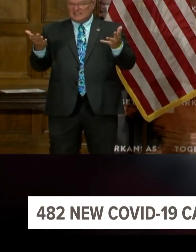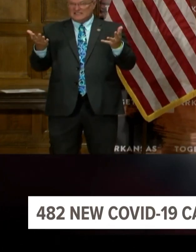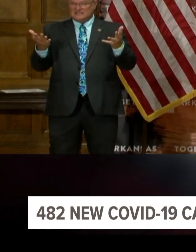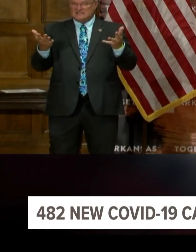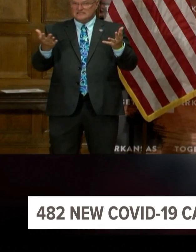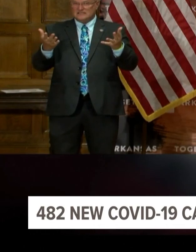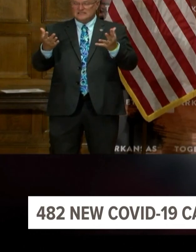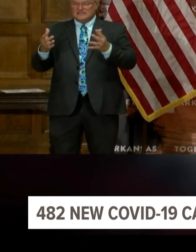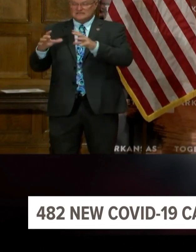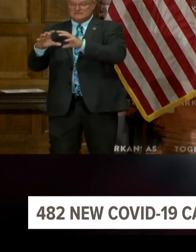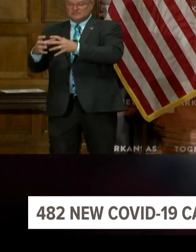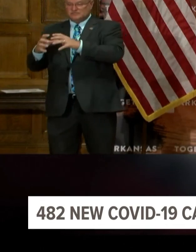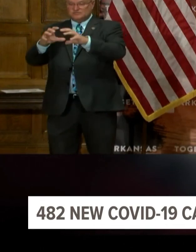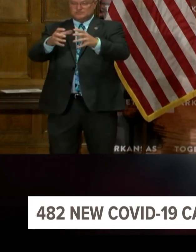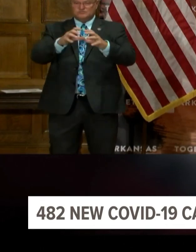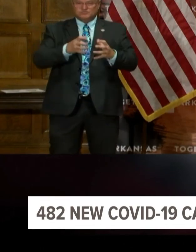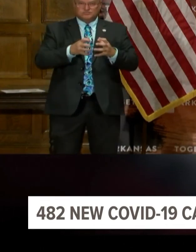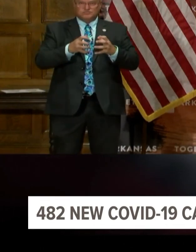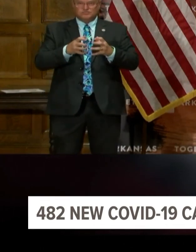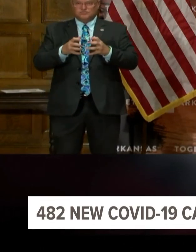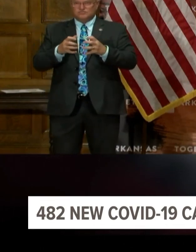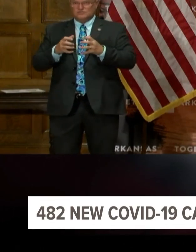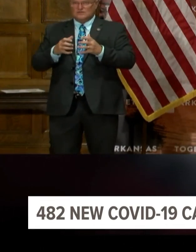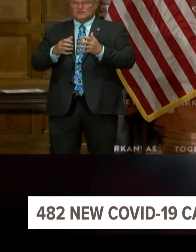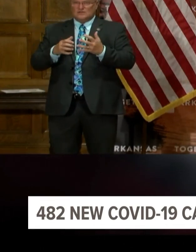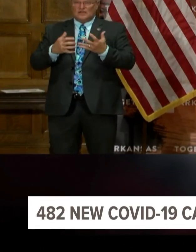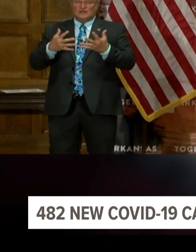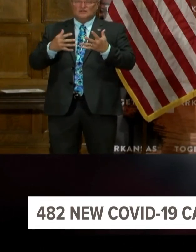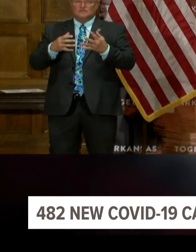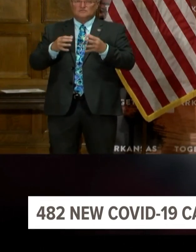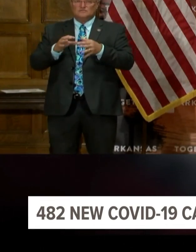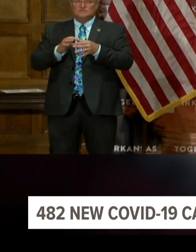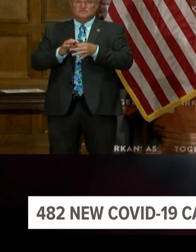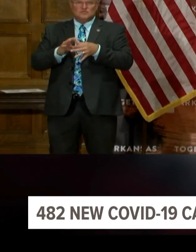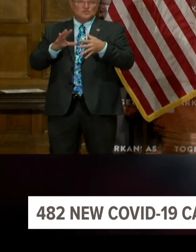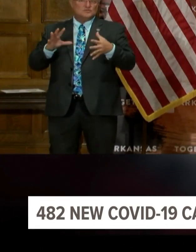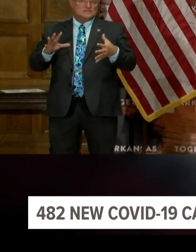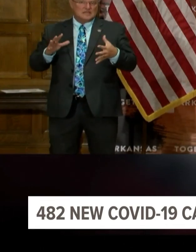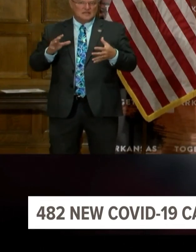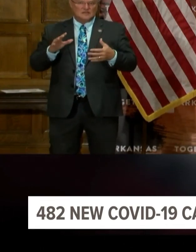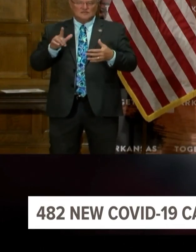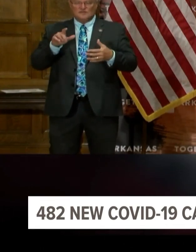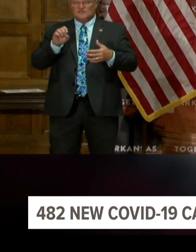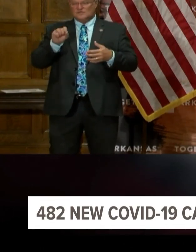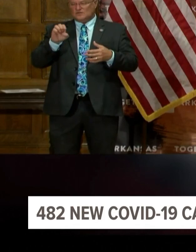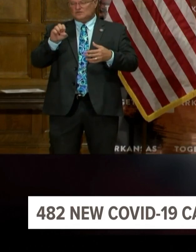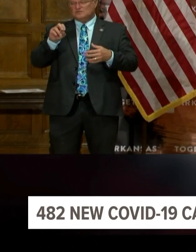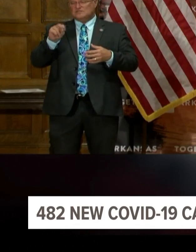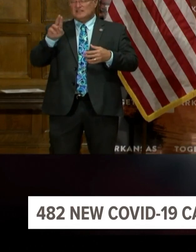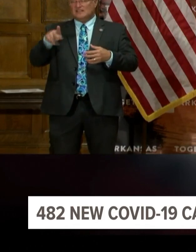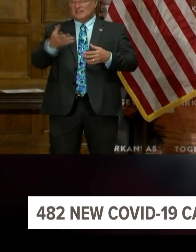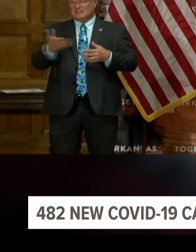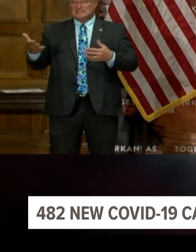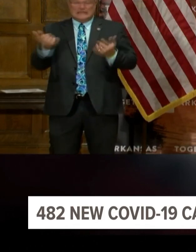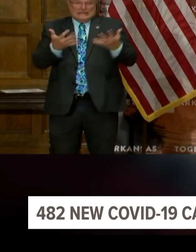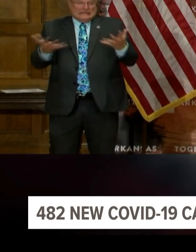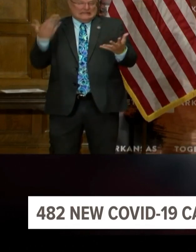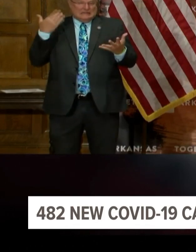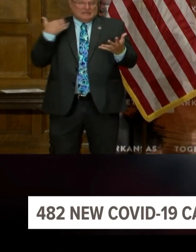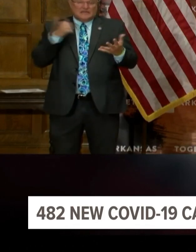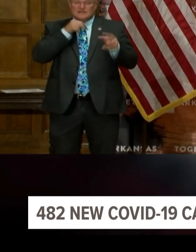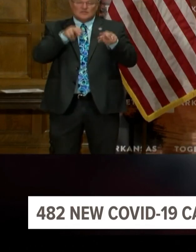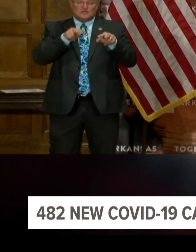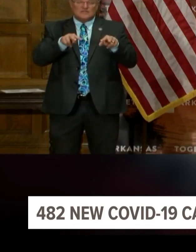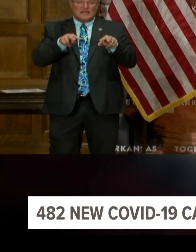in certain sections? Are we going to loosen up? Not that I don't know what else there is to loosen up, really. But is there anything that you guys have looked at here in the past couple of